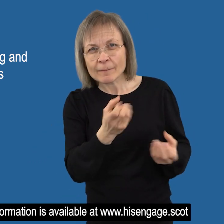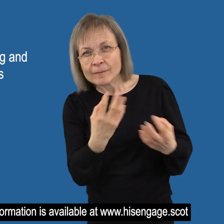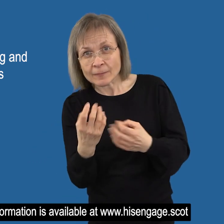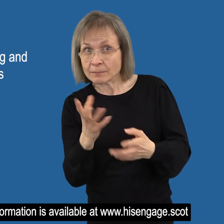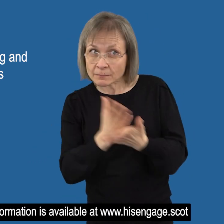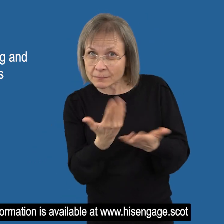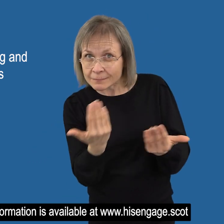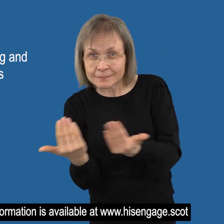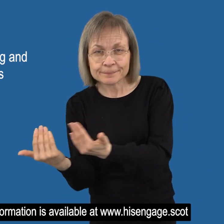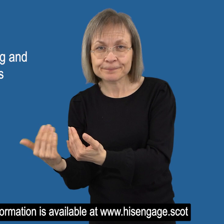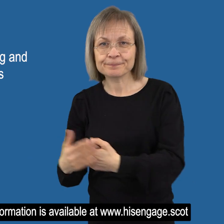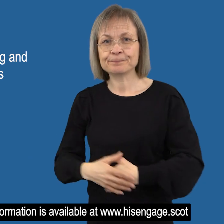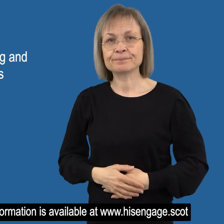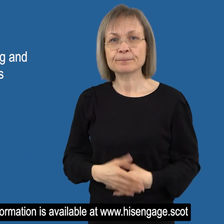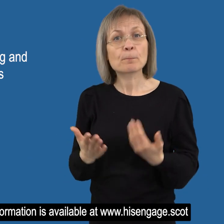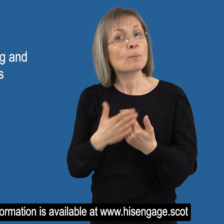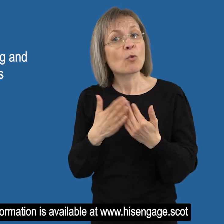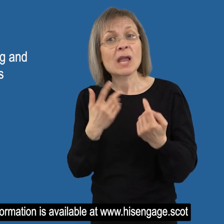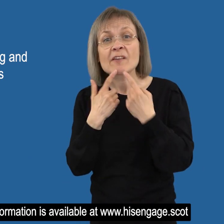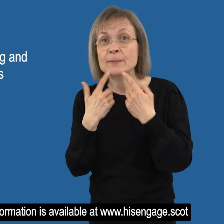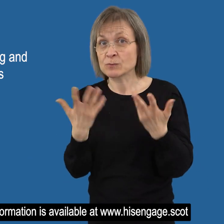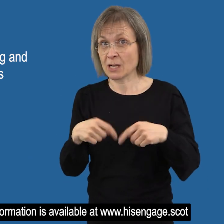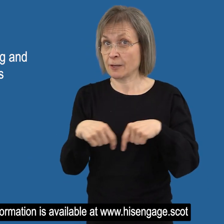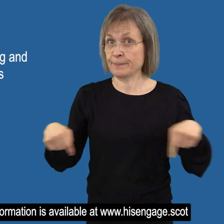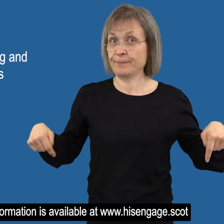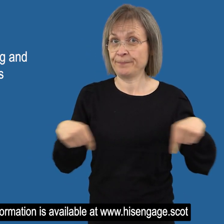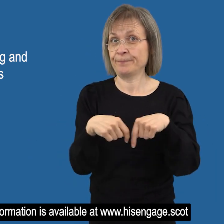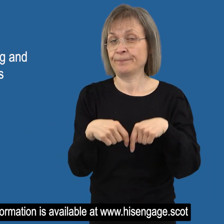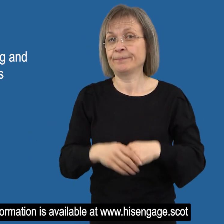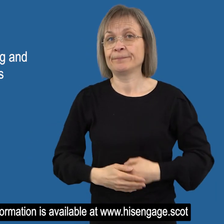is available at www.hisengage.scot.